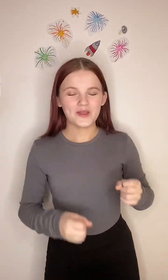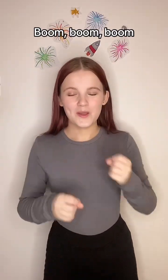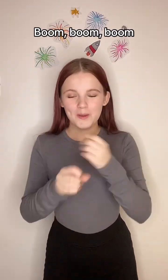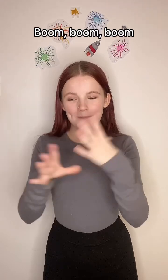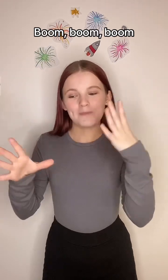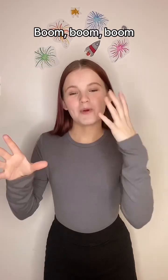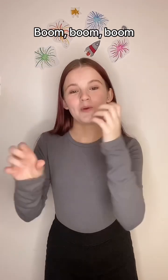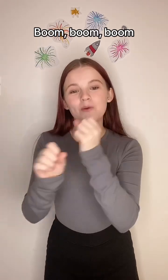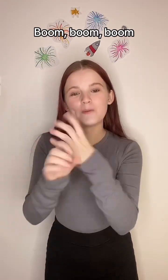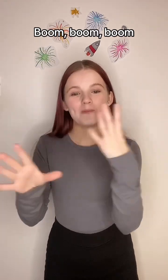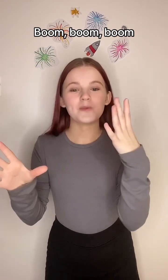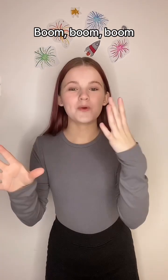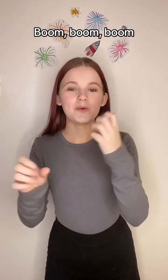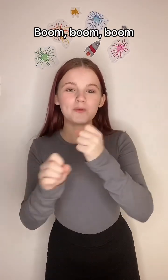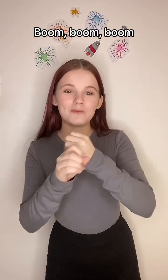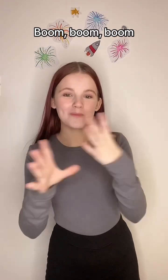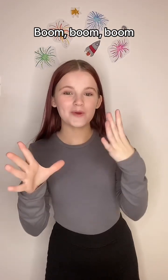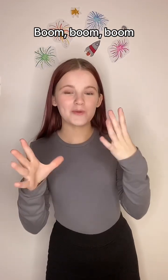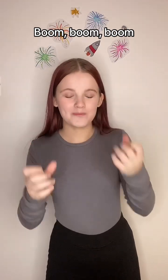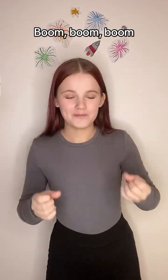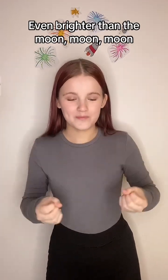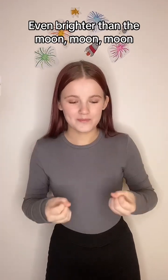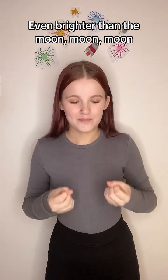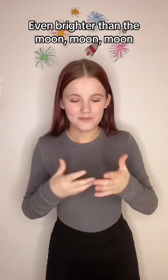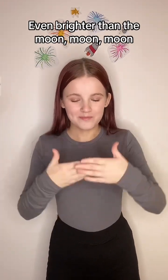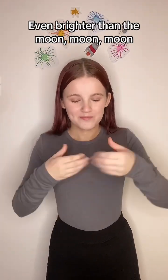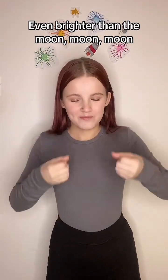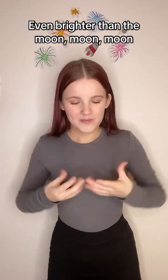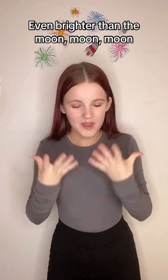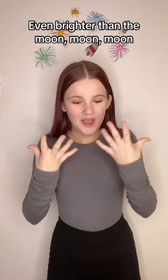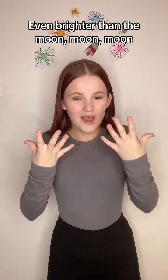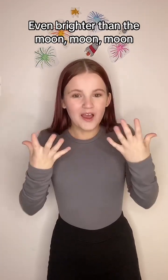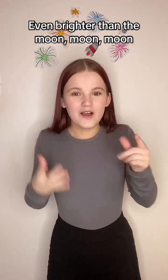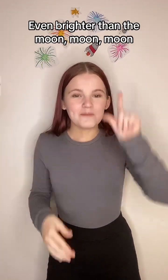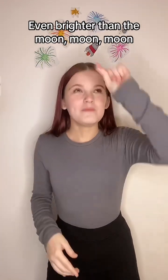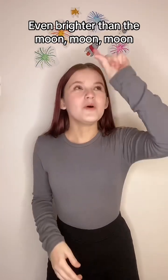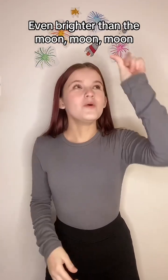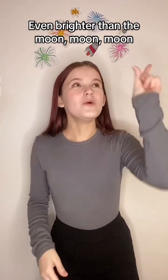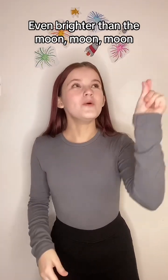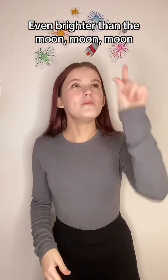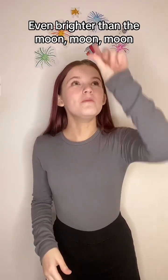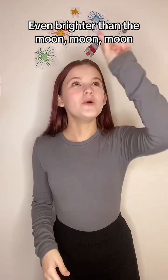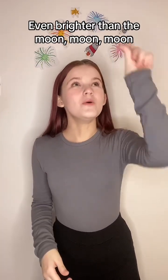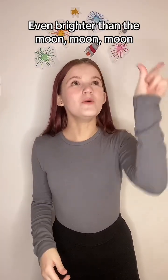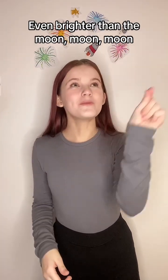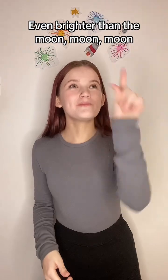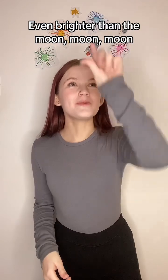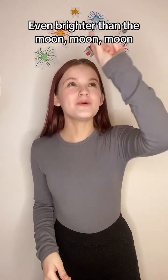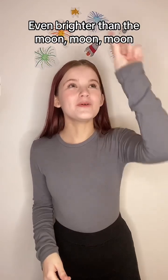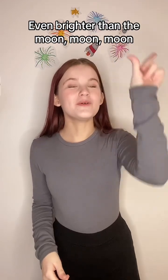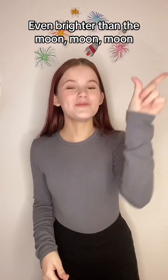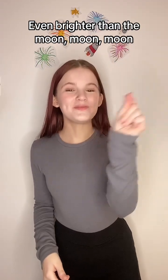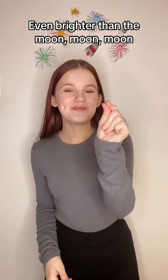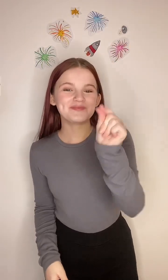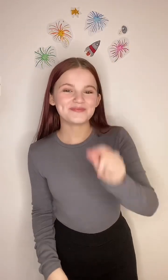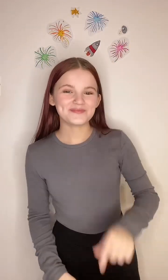Boom boom boom. Even brighter than the moon moon moon moon. You